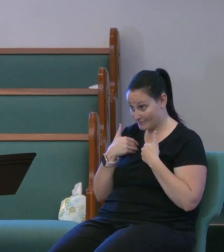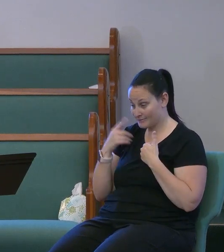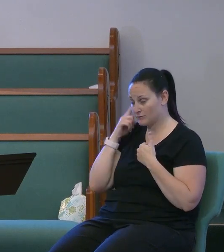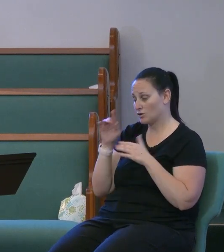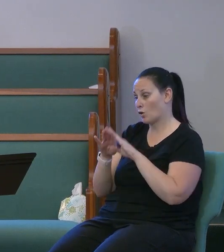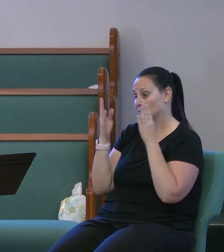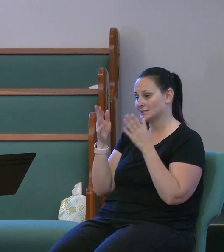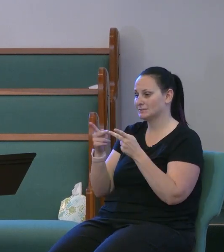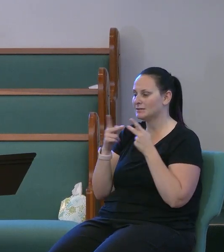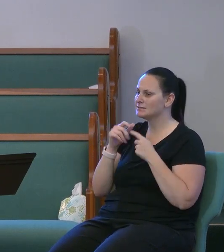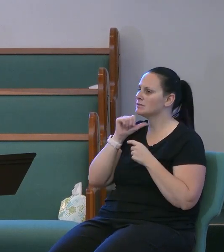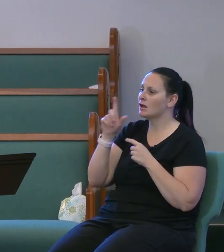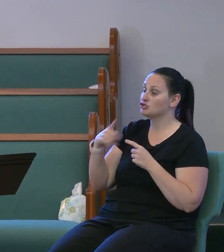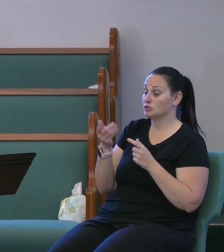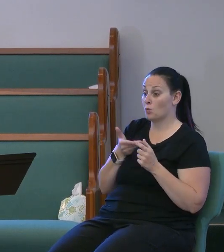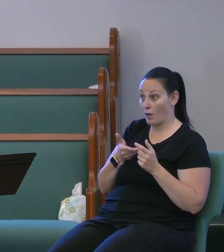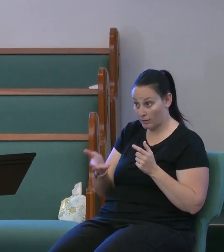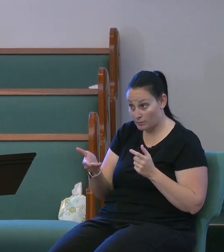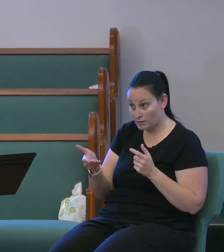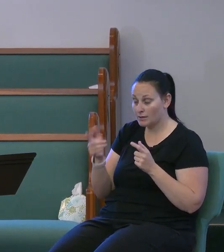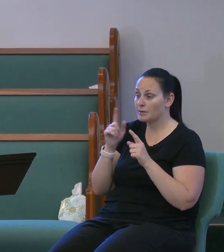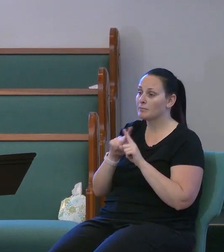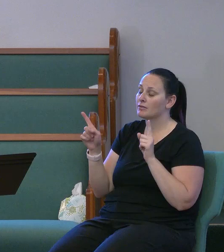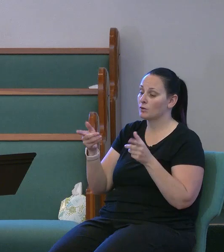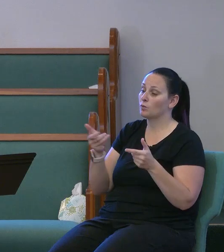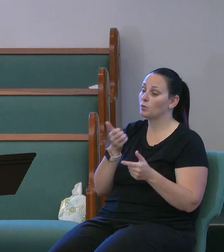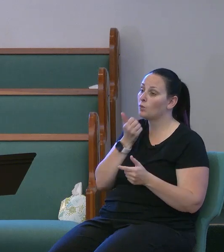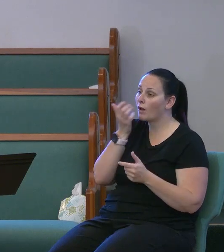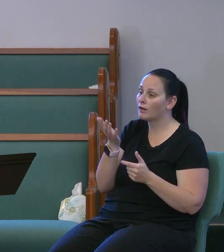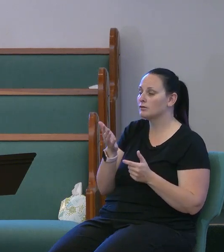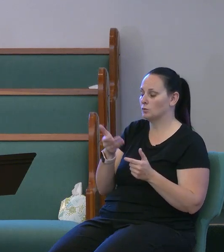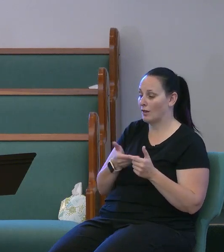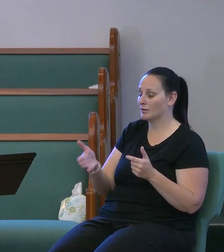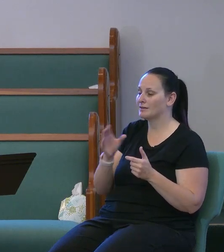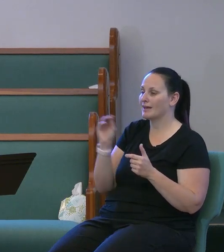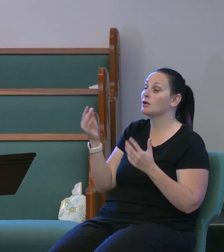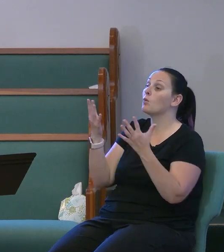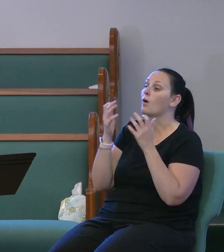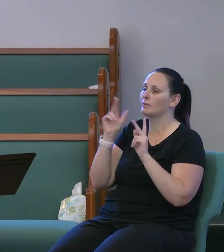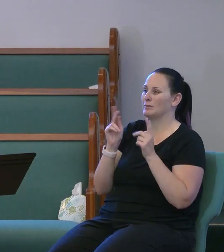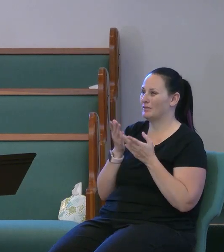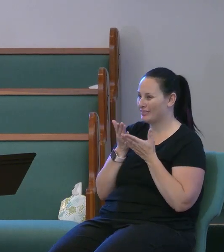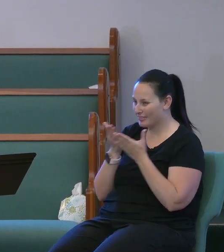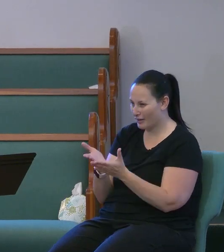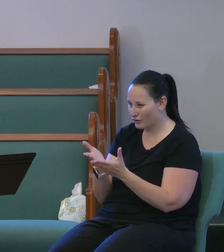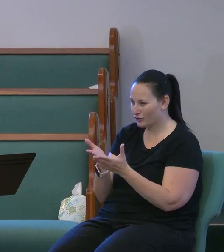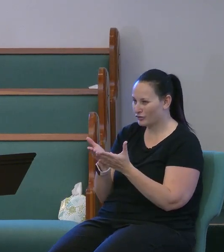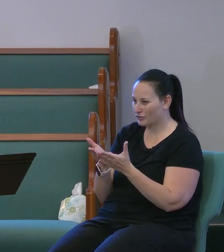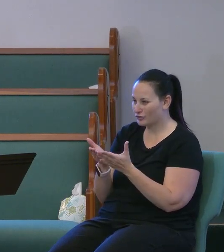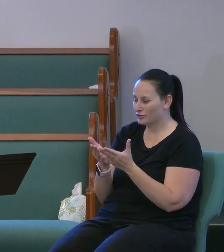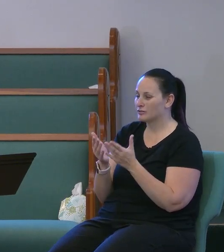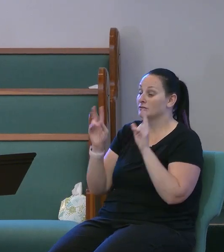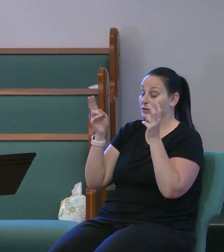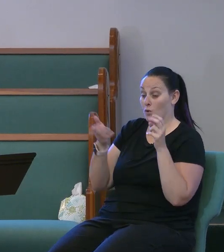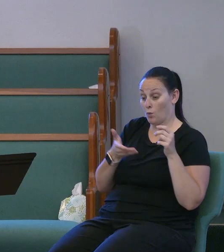just welcoming, but they're welcoming and want people there. The phrase that they use